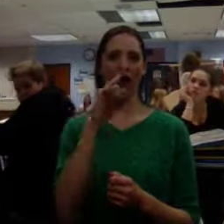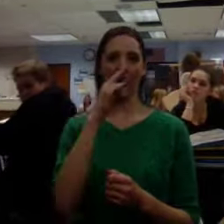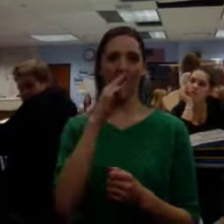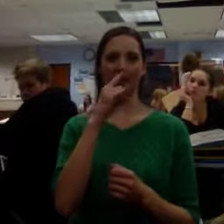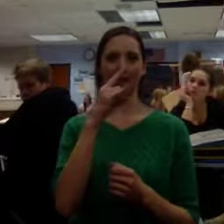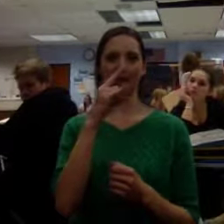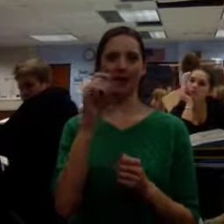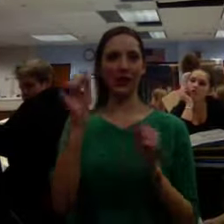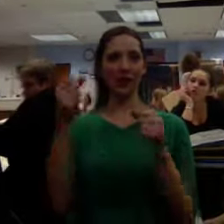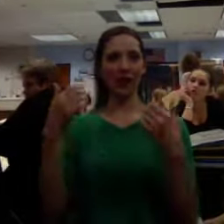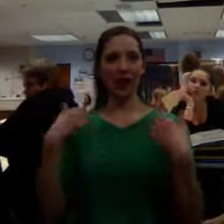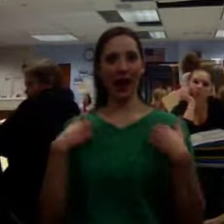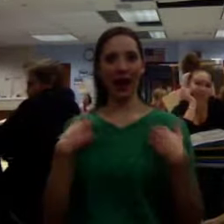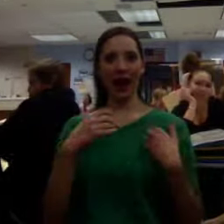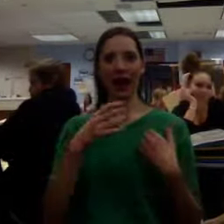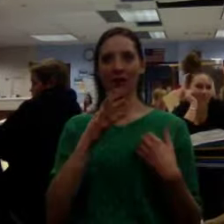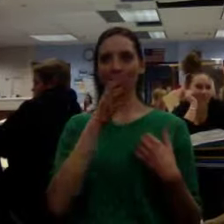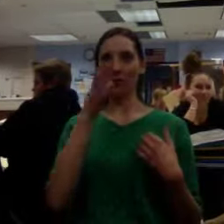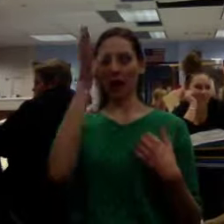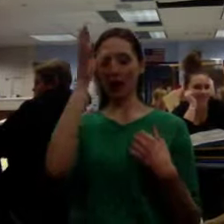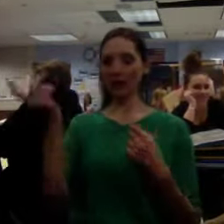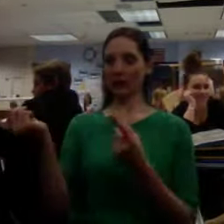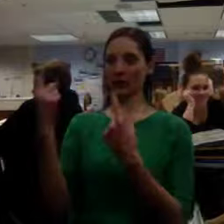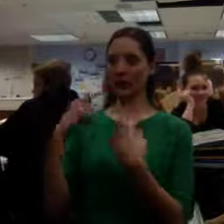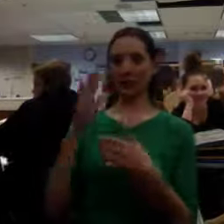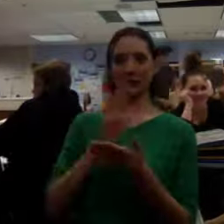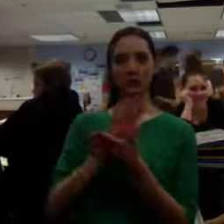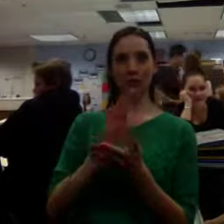blessed. All right, any questions?